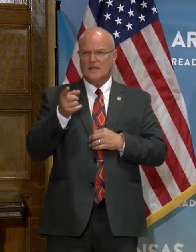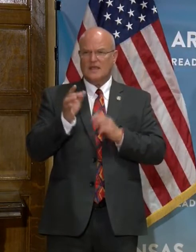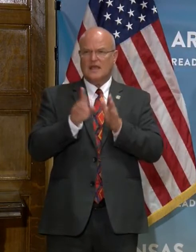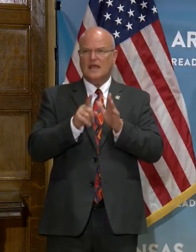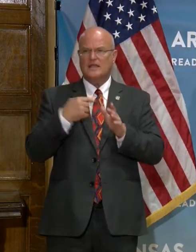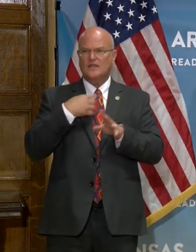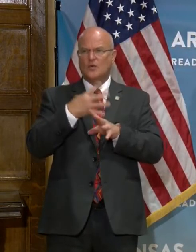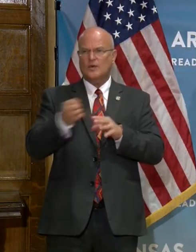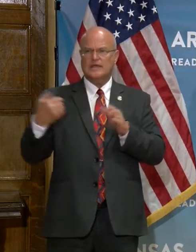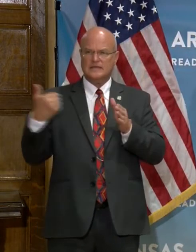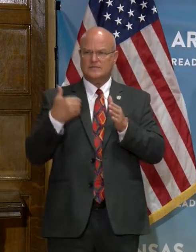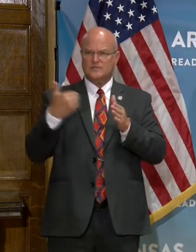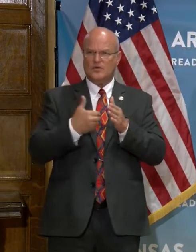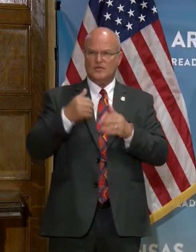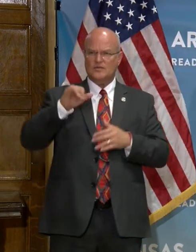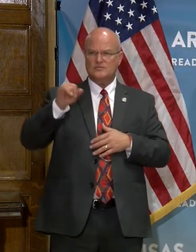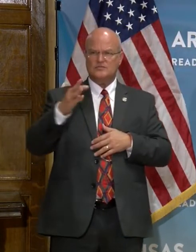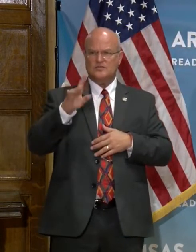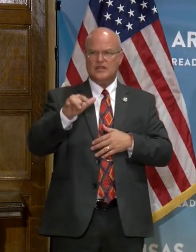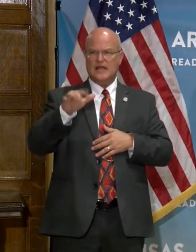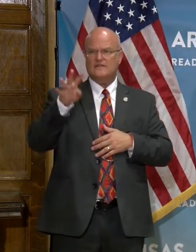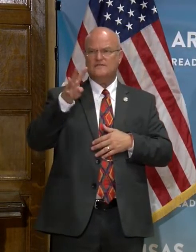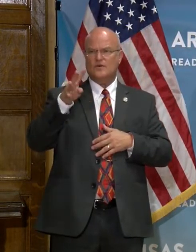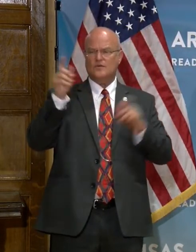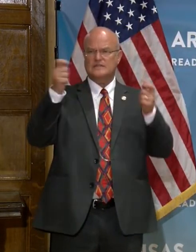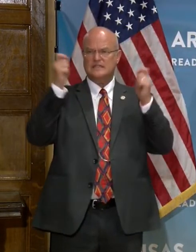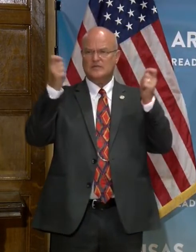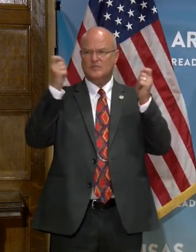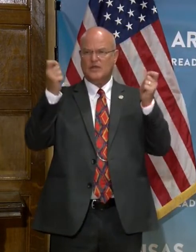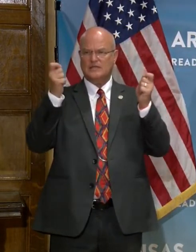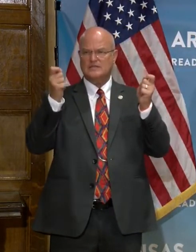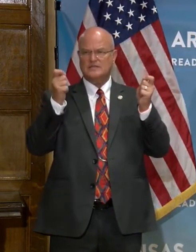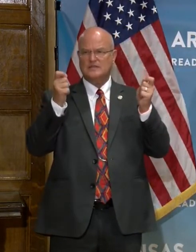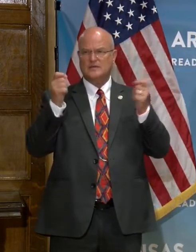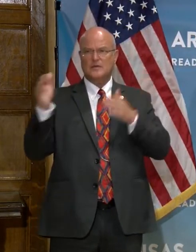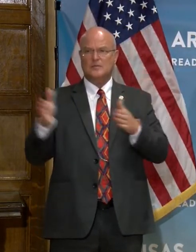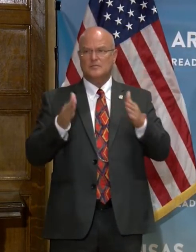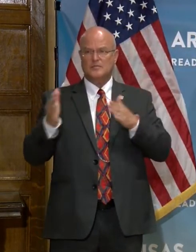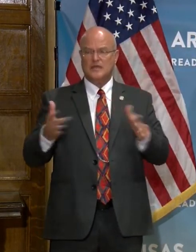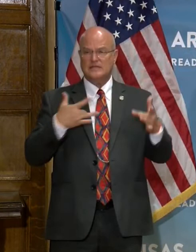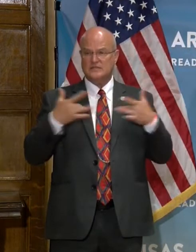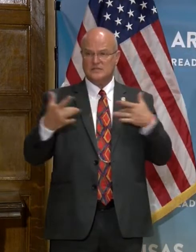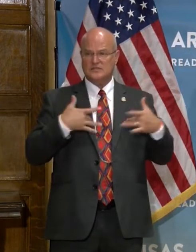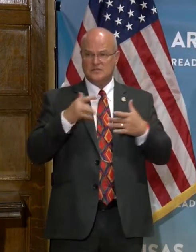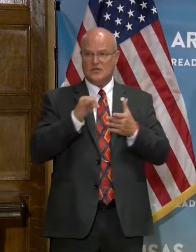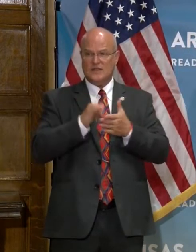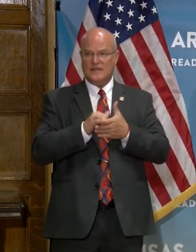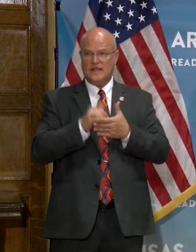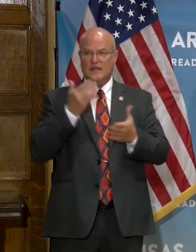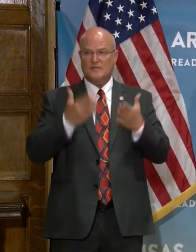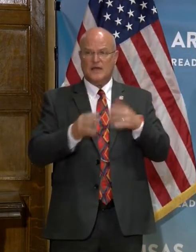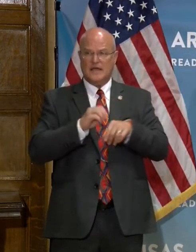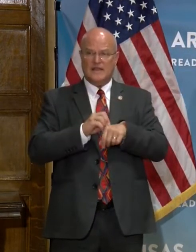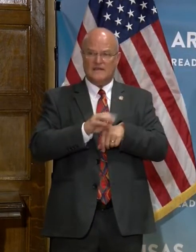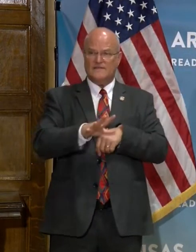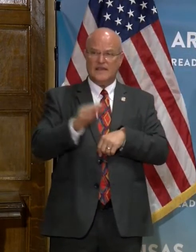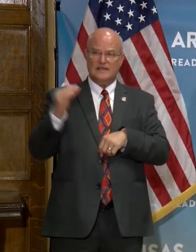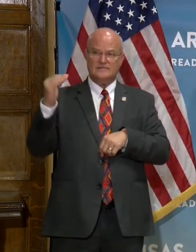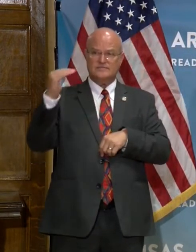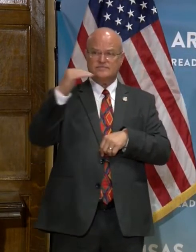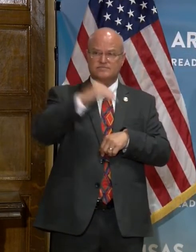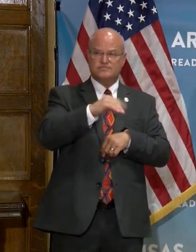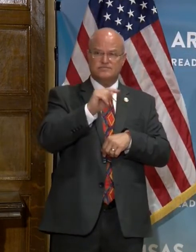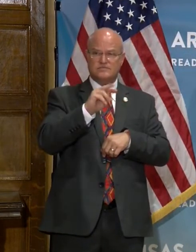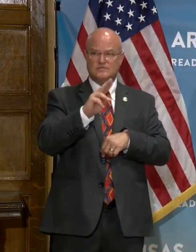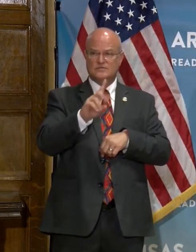the weekend approaches and 4th of July celebrations are being planned, are you concerned that they might affect the downward